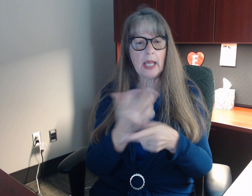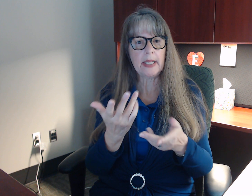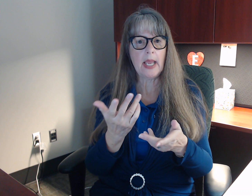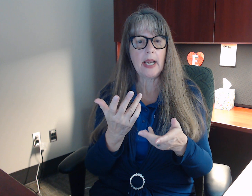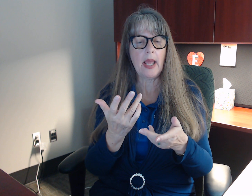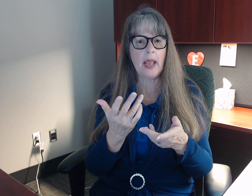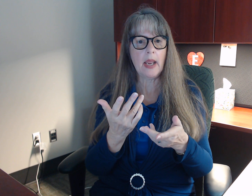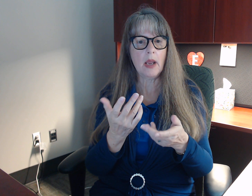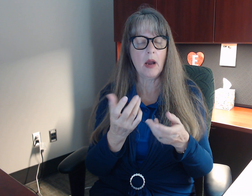at